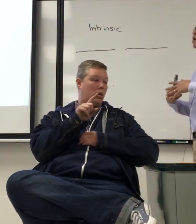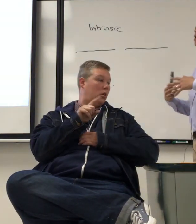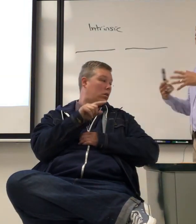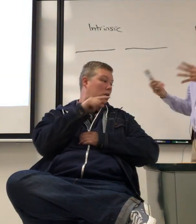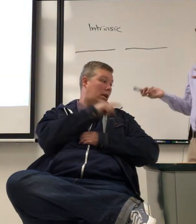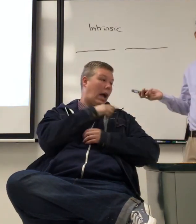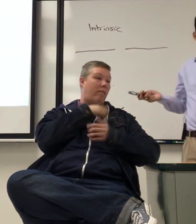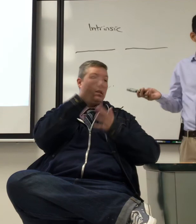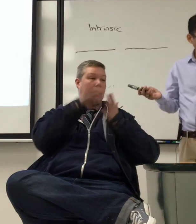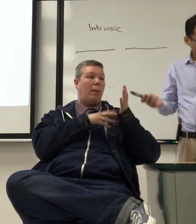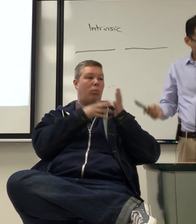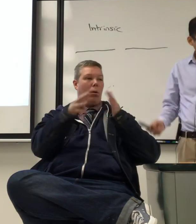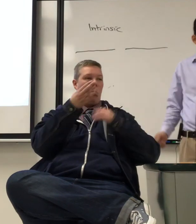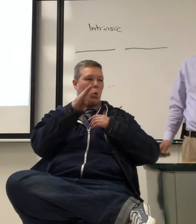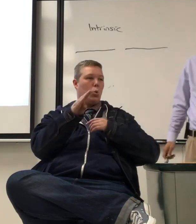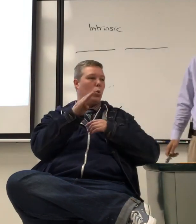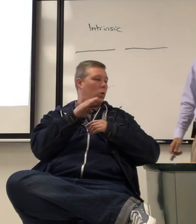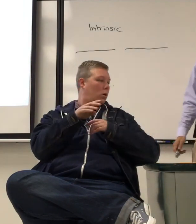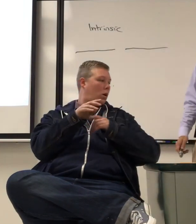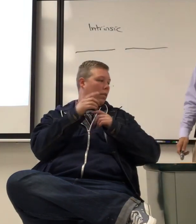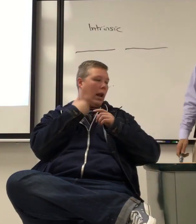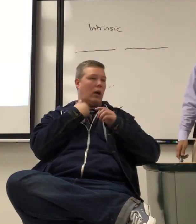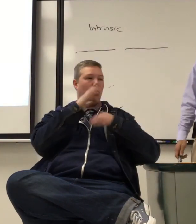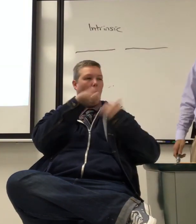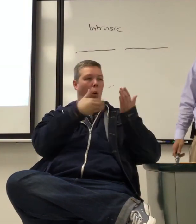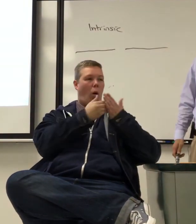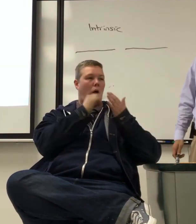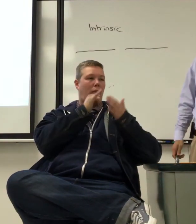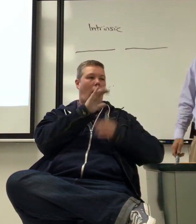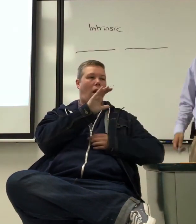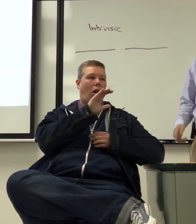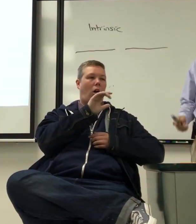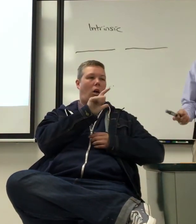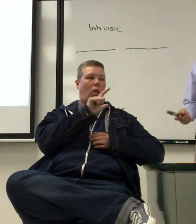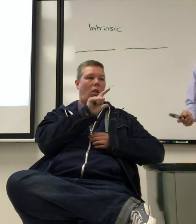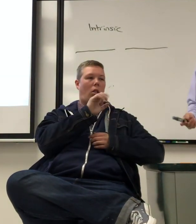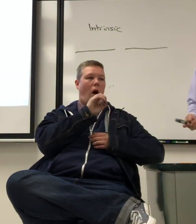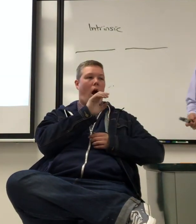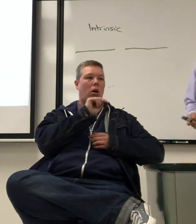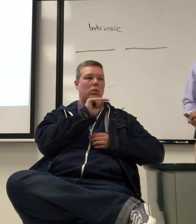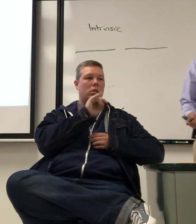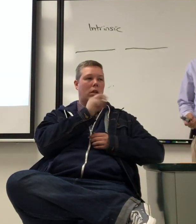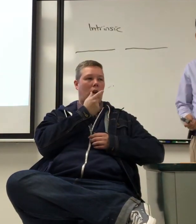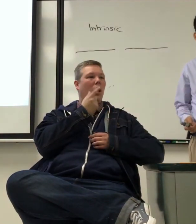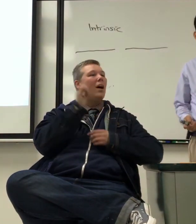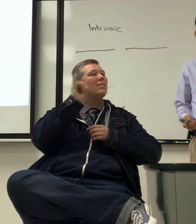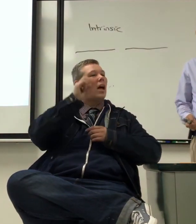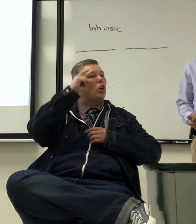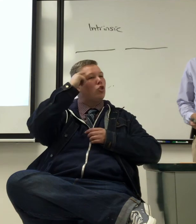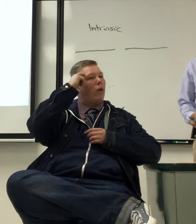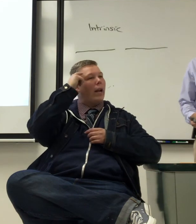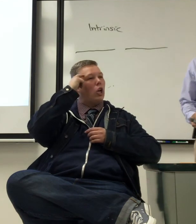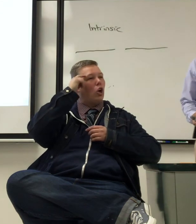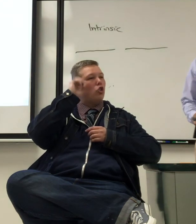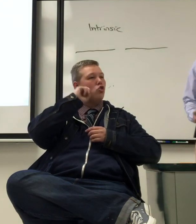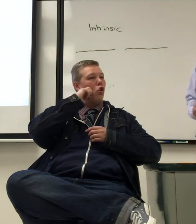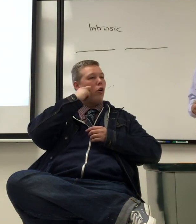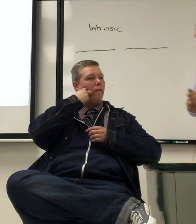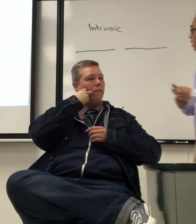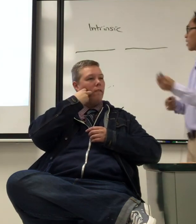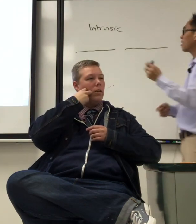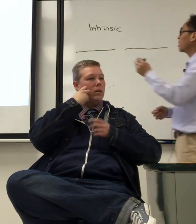of all the clotting factors, most of which I'm presenting. It's like the cranial nerves. You got the name and the number, right? The Roman numeral